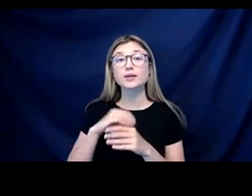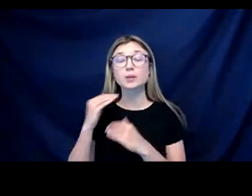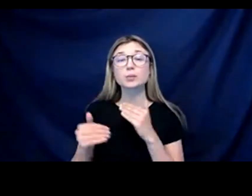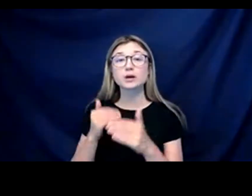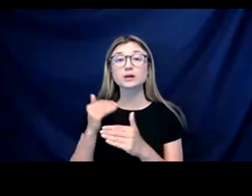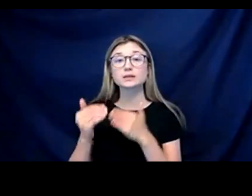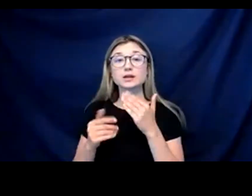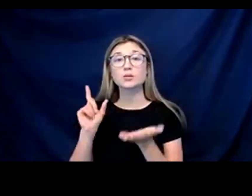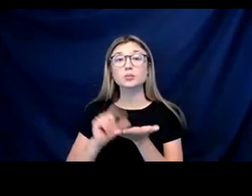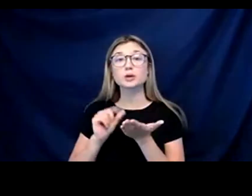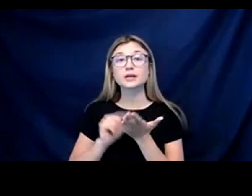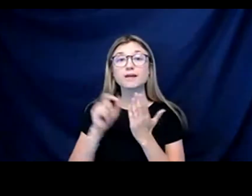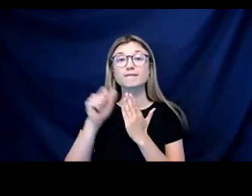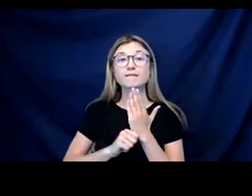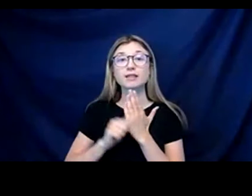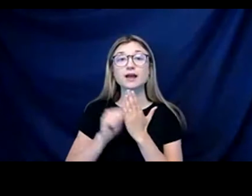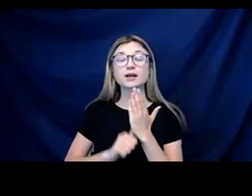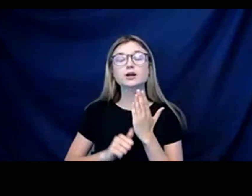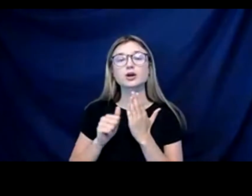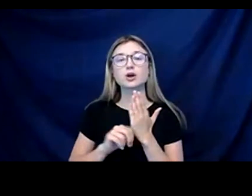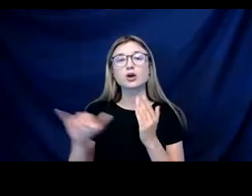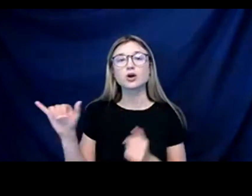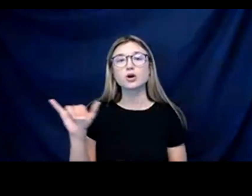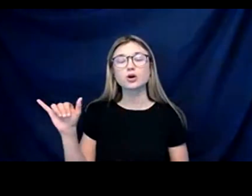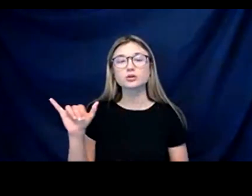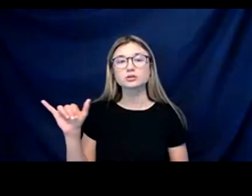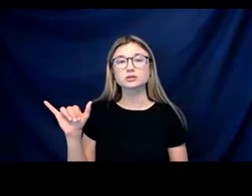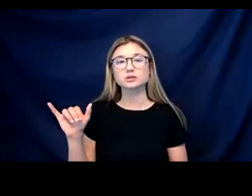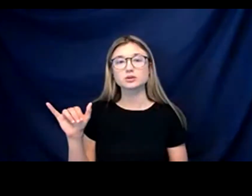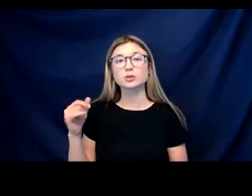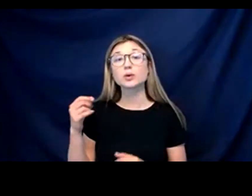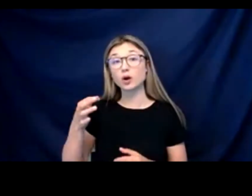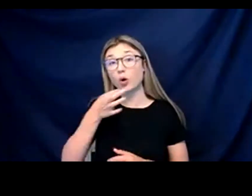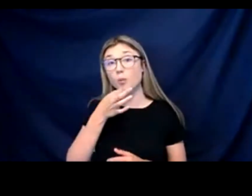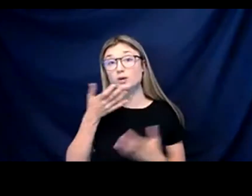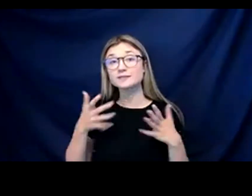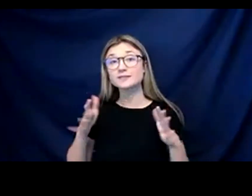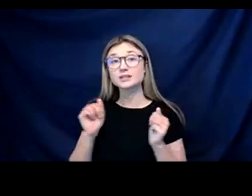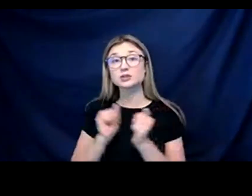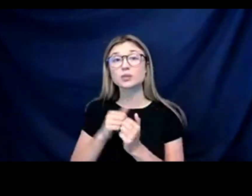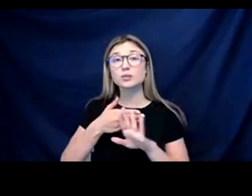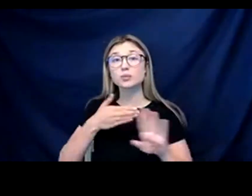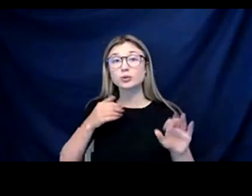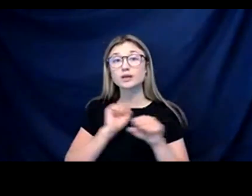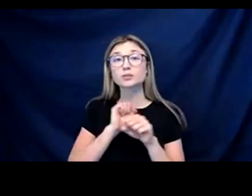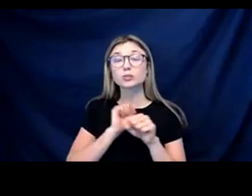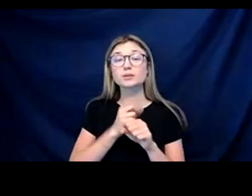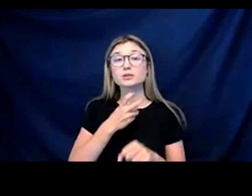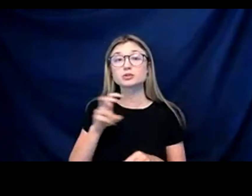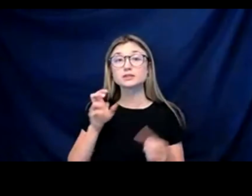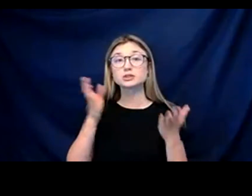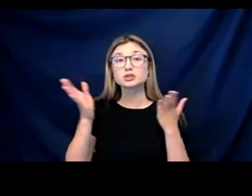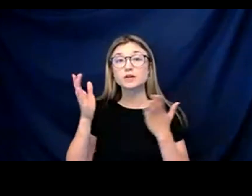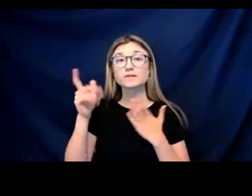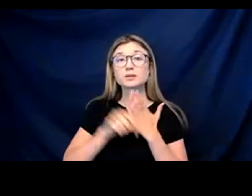printing a flyer, and we're also almost finished with a pre-employment transition service brochure that